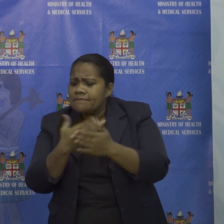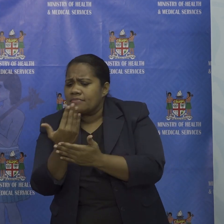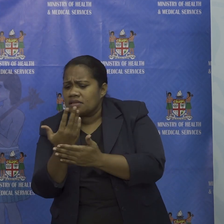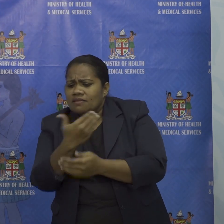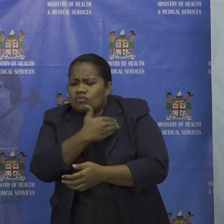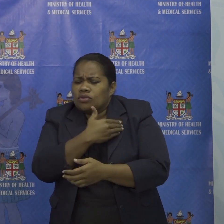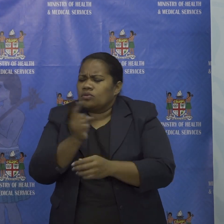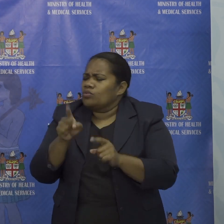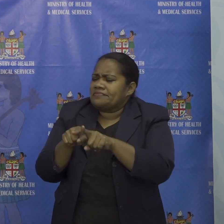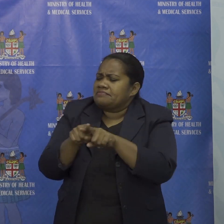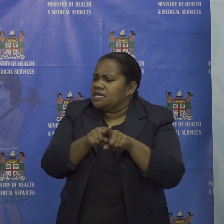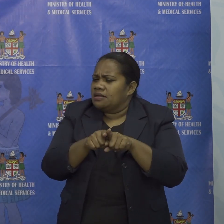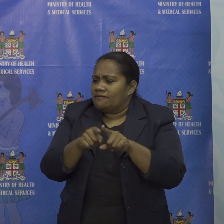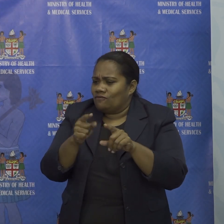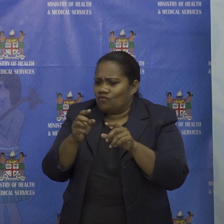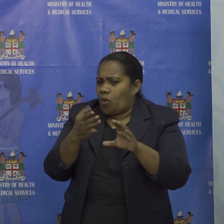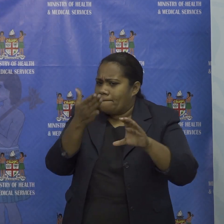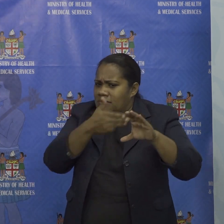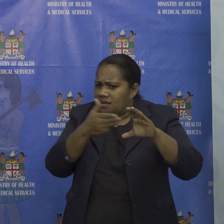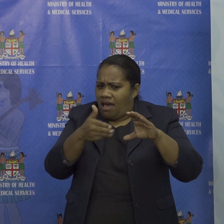the media?